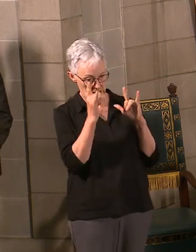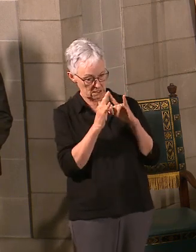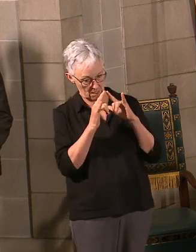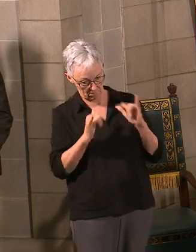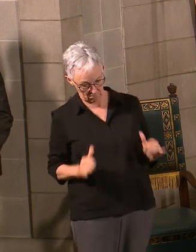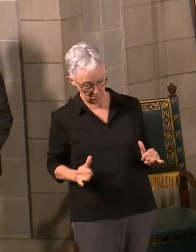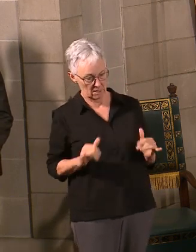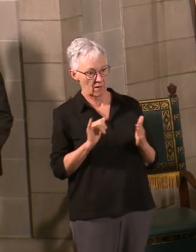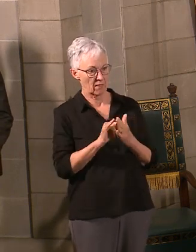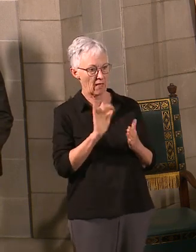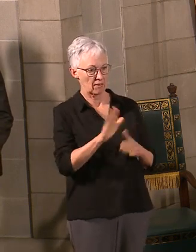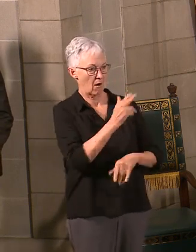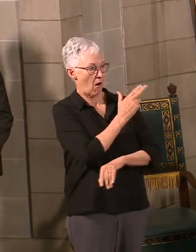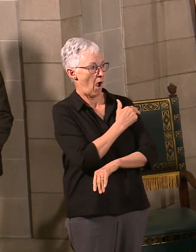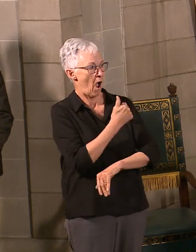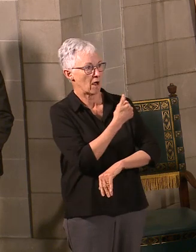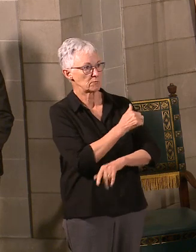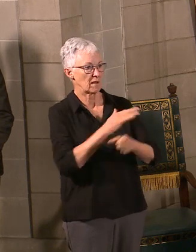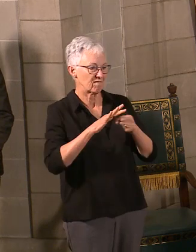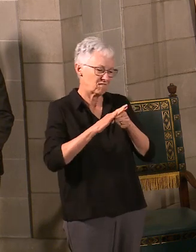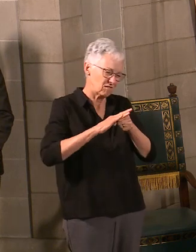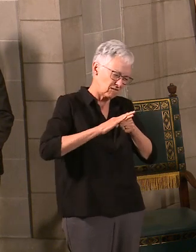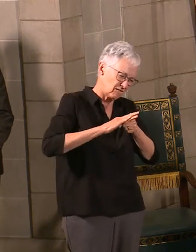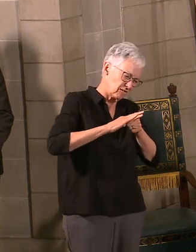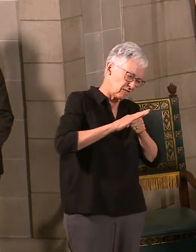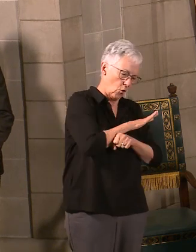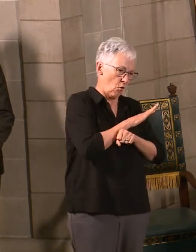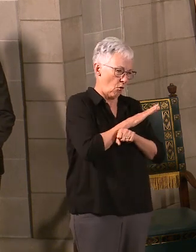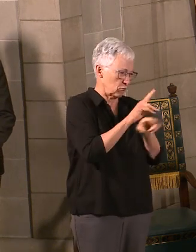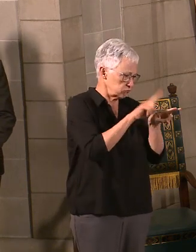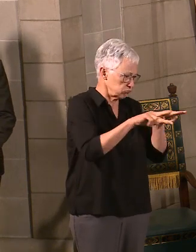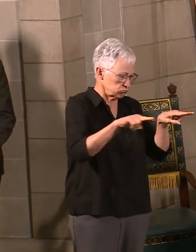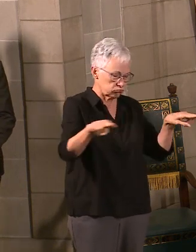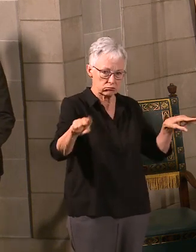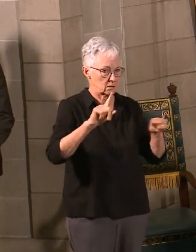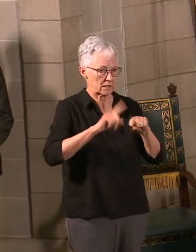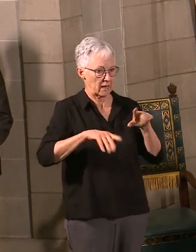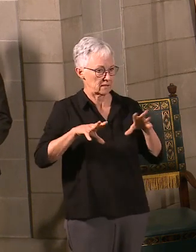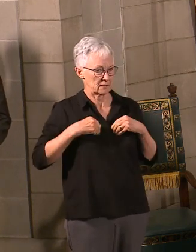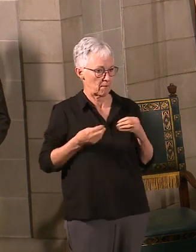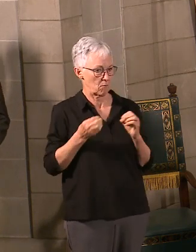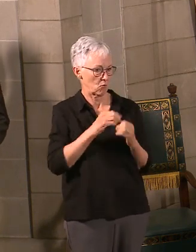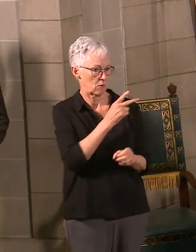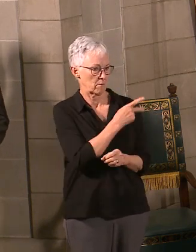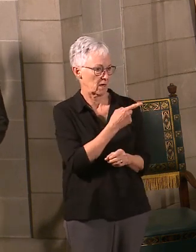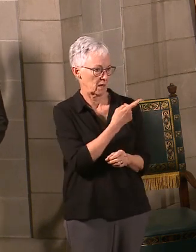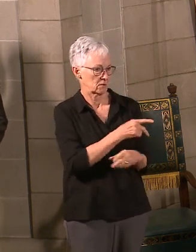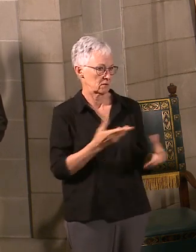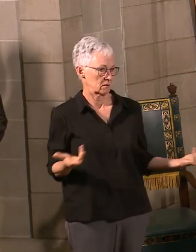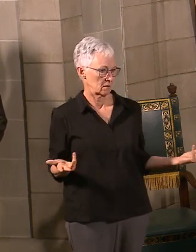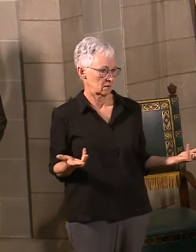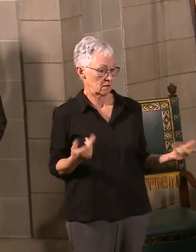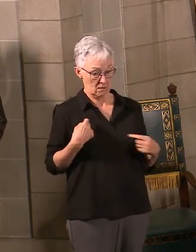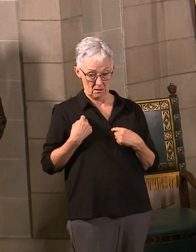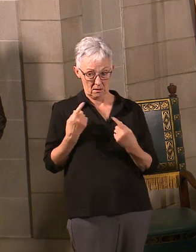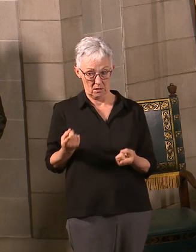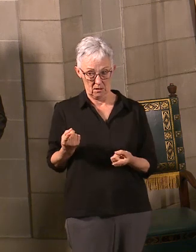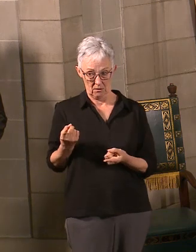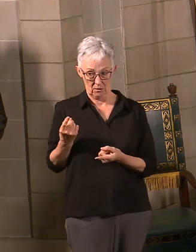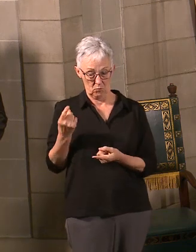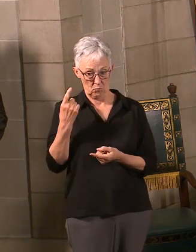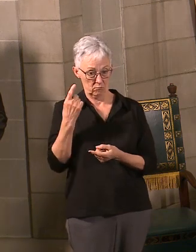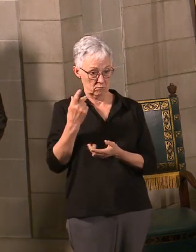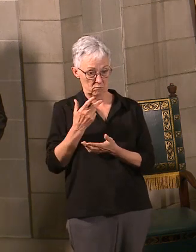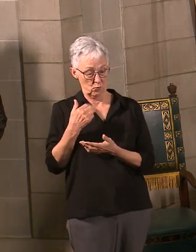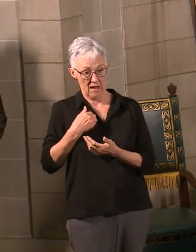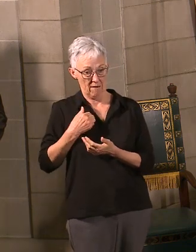Now, are they working very hard? Absolutely. Those healthcare workers are working really hard. In about a week and a half, we've gone from maybe 3 people using a ventilator